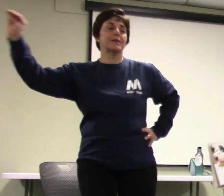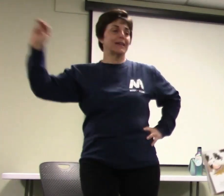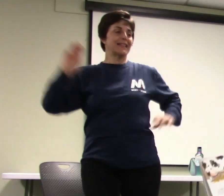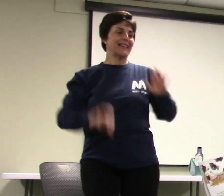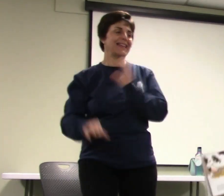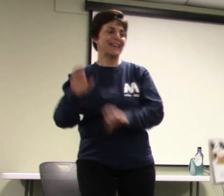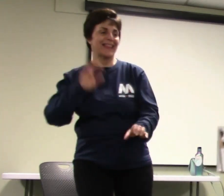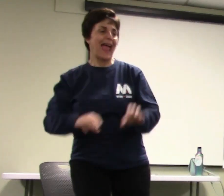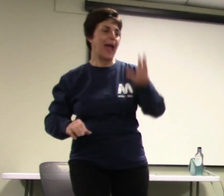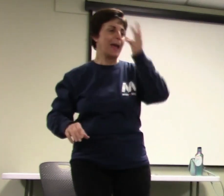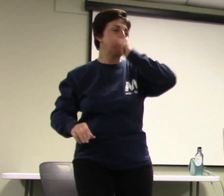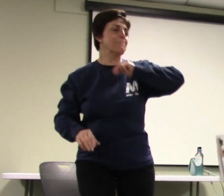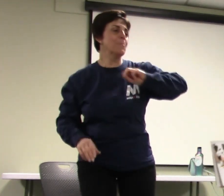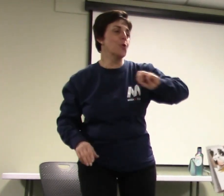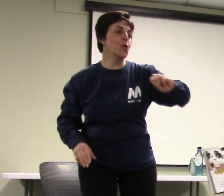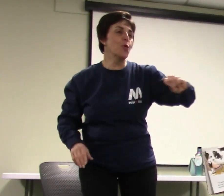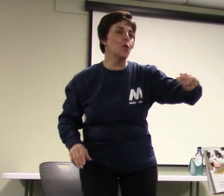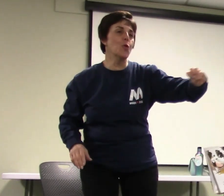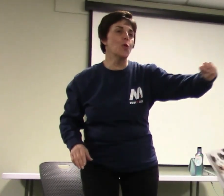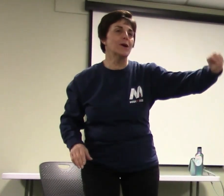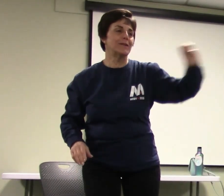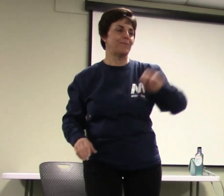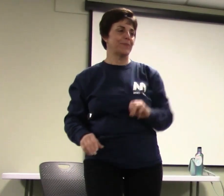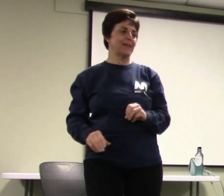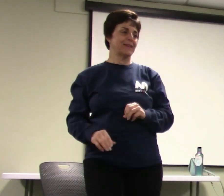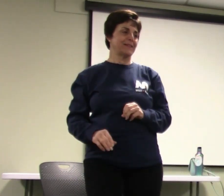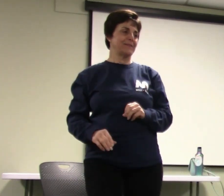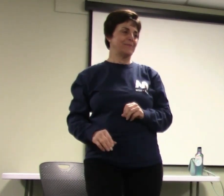moo. Clickety, clack, moo.